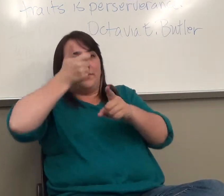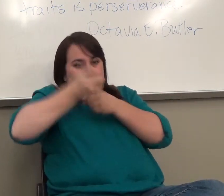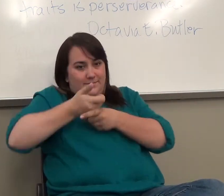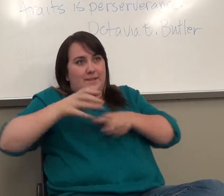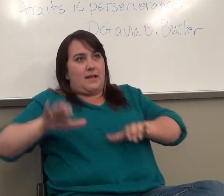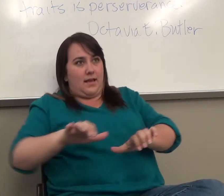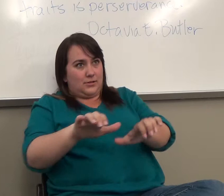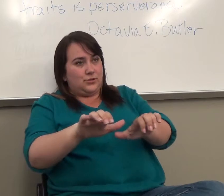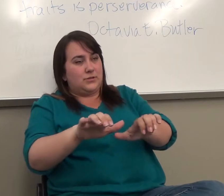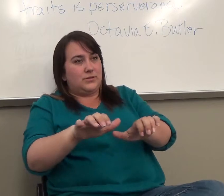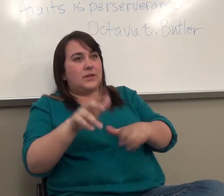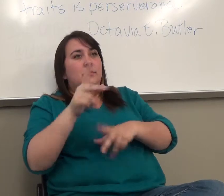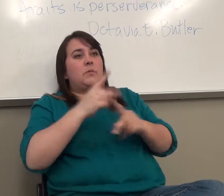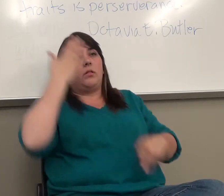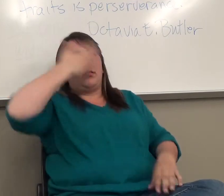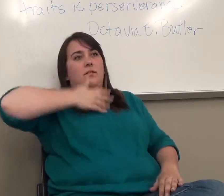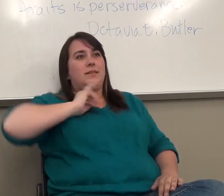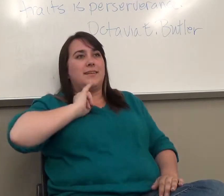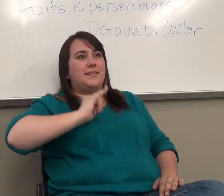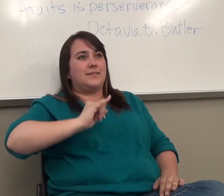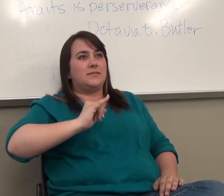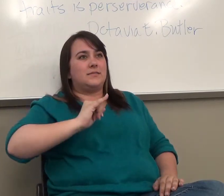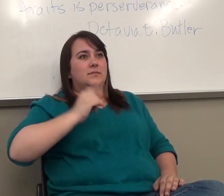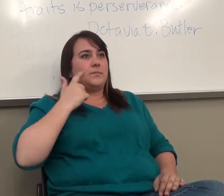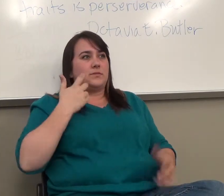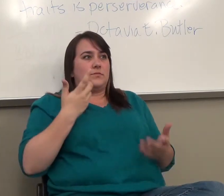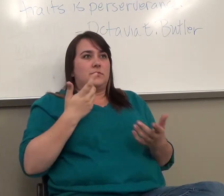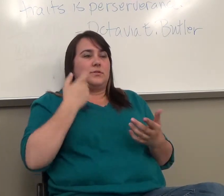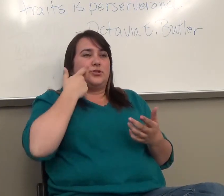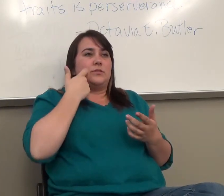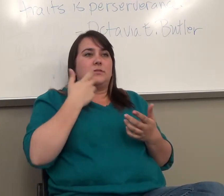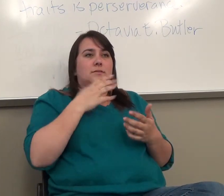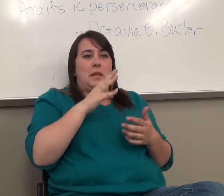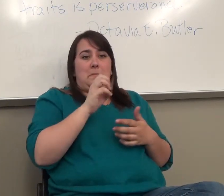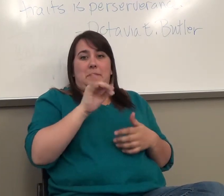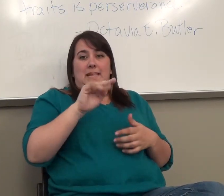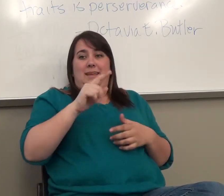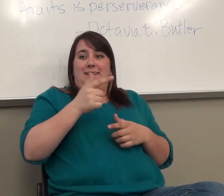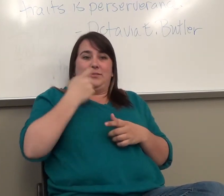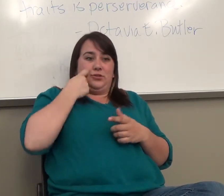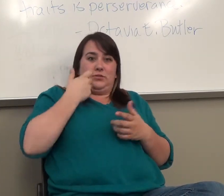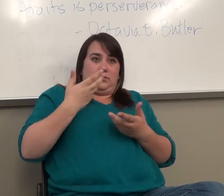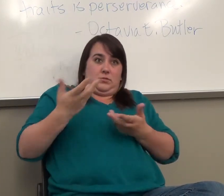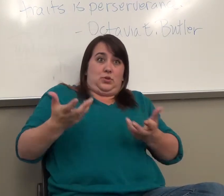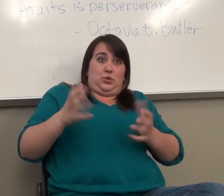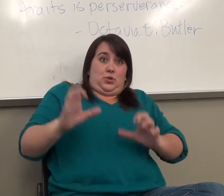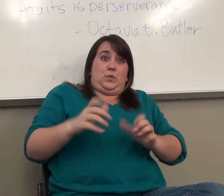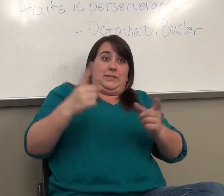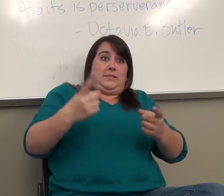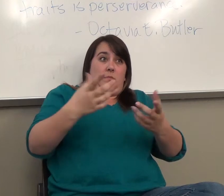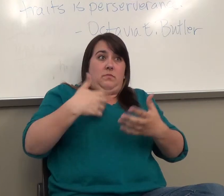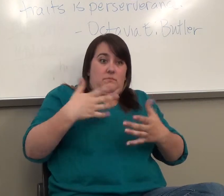over is because just being doesn't seem like you're doing any action,